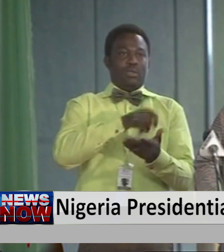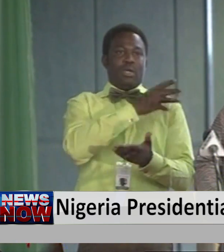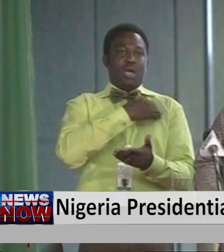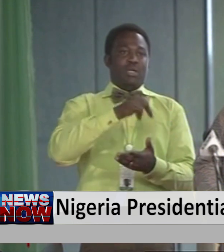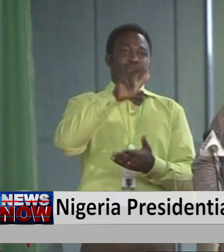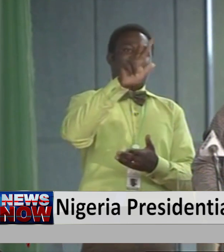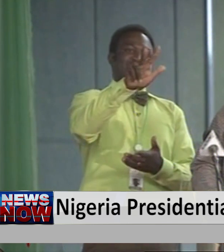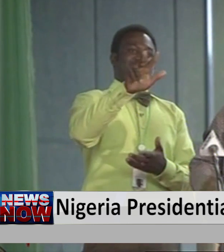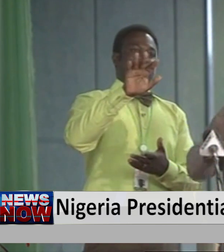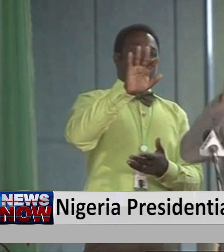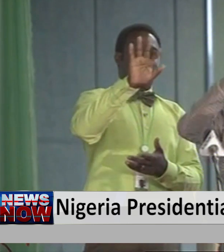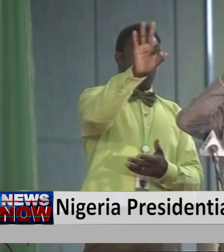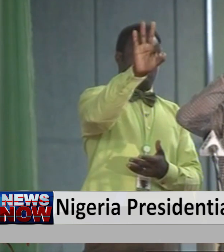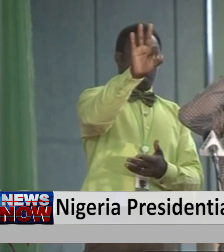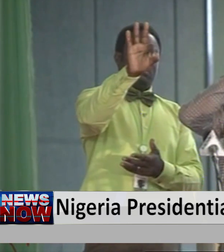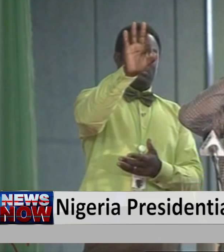(9,039)